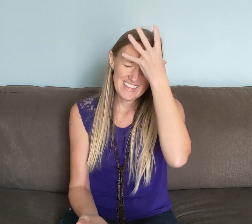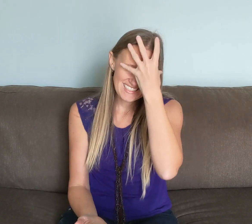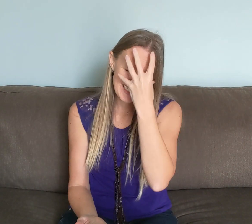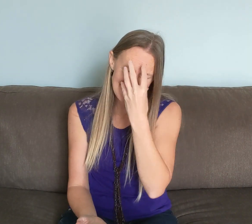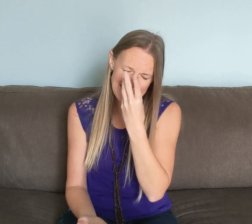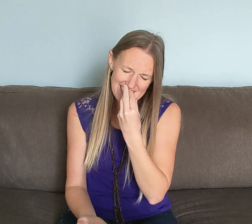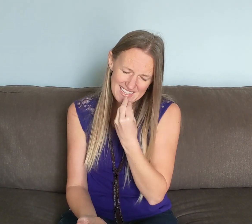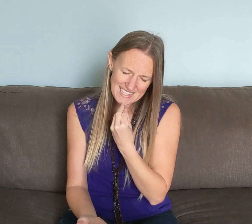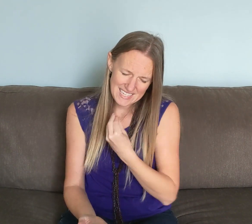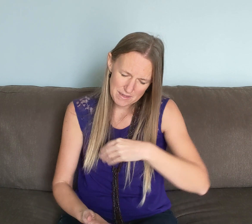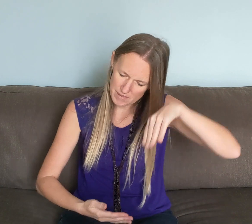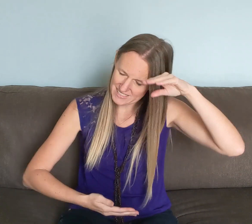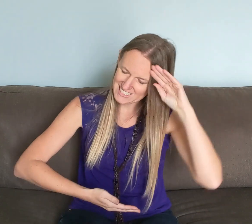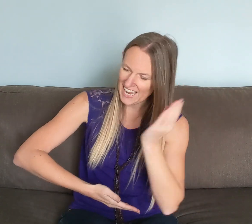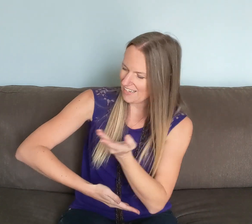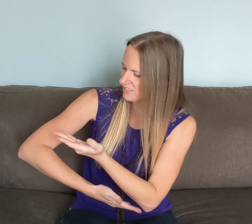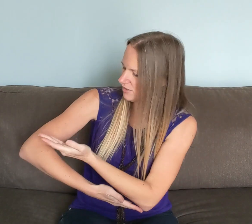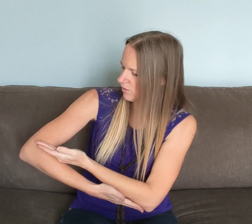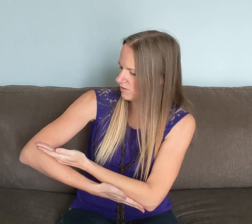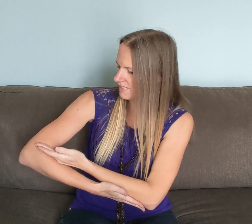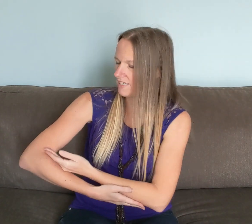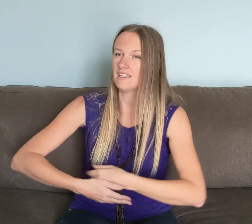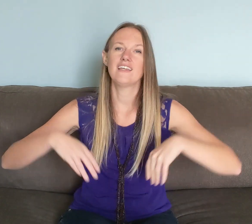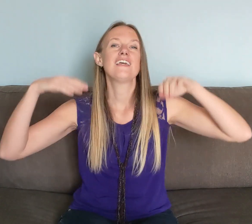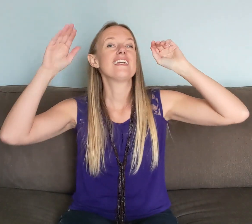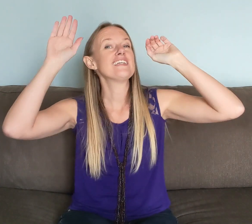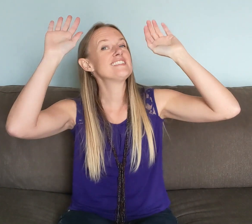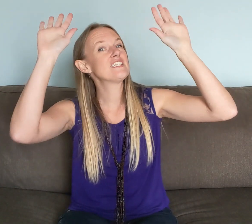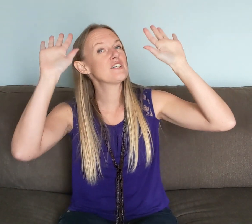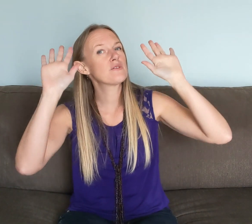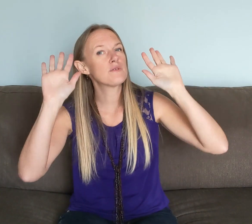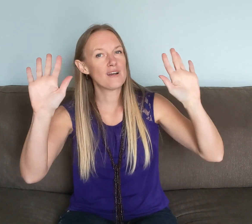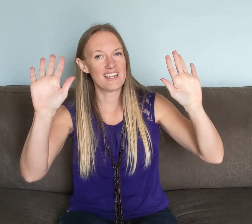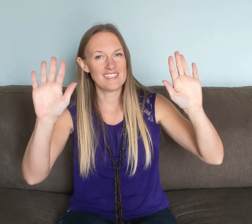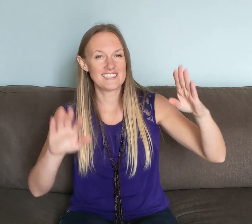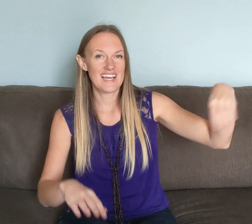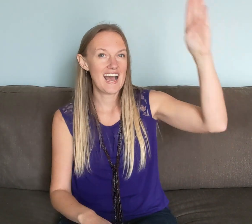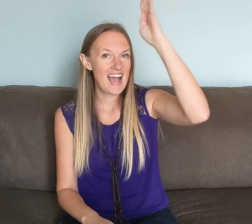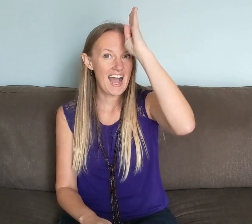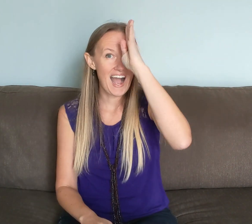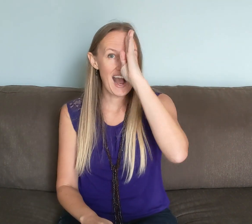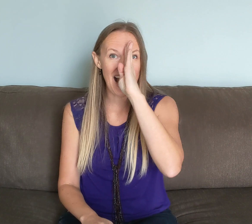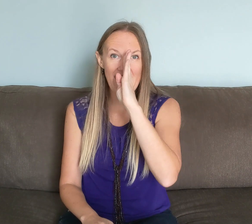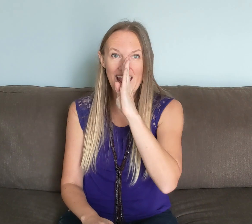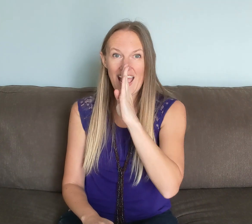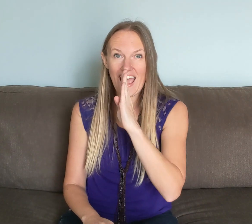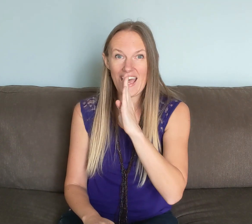that sleeping child you're holding is the great I am.